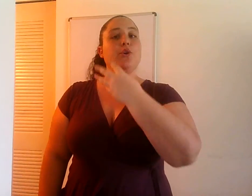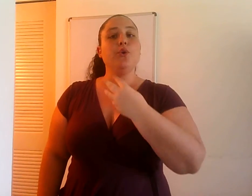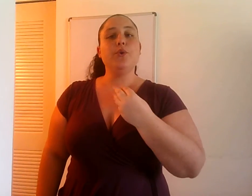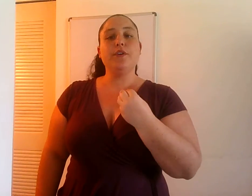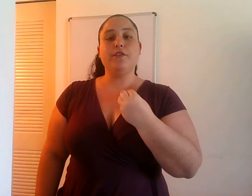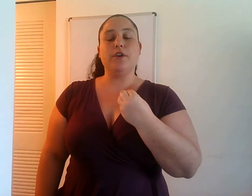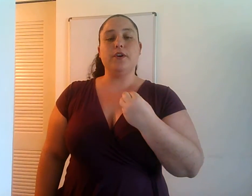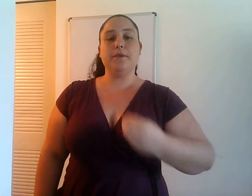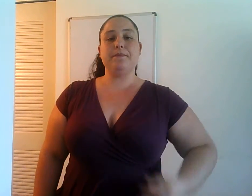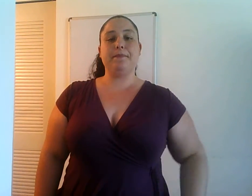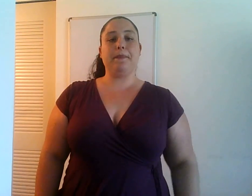Beautiful.